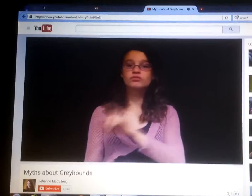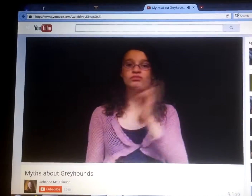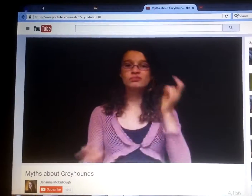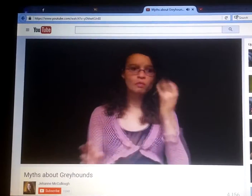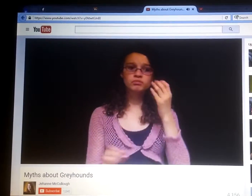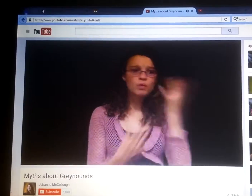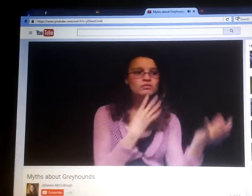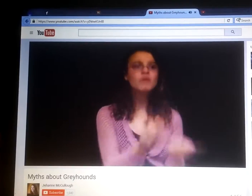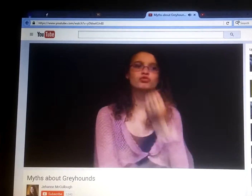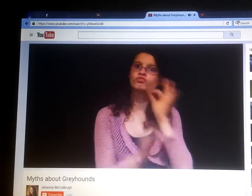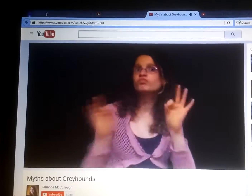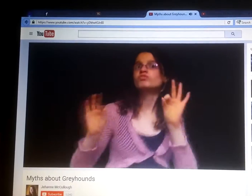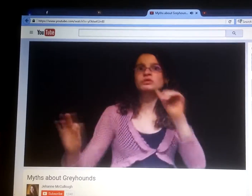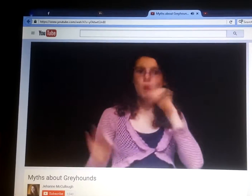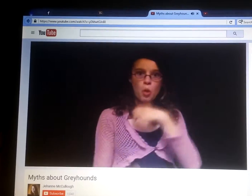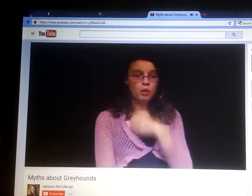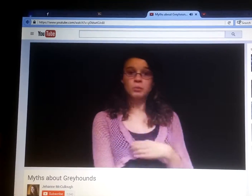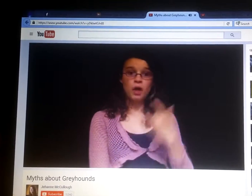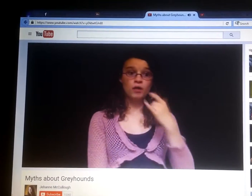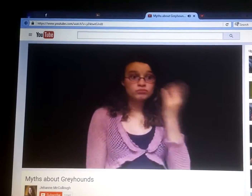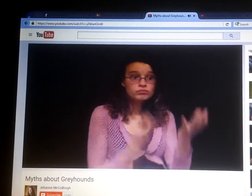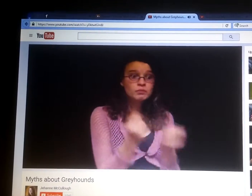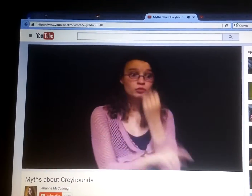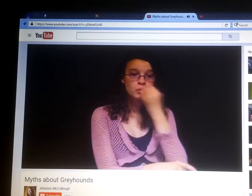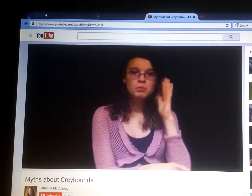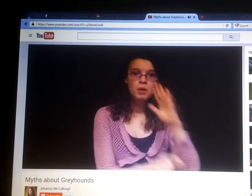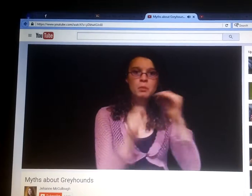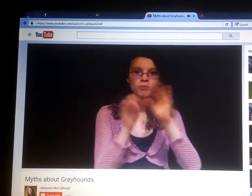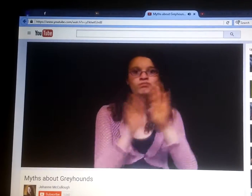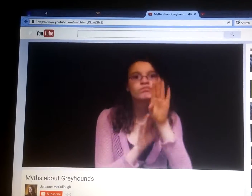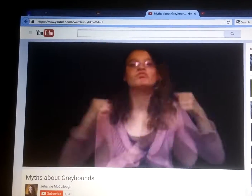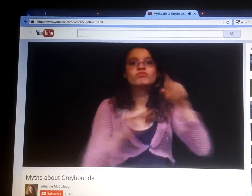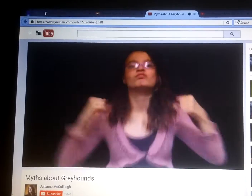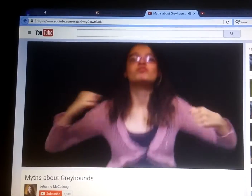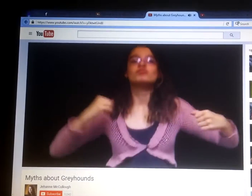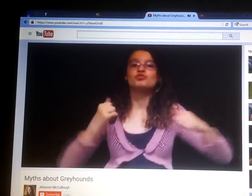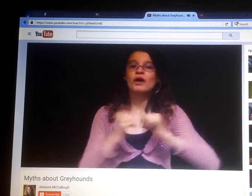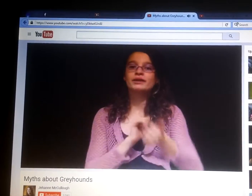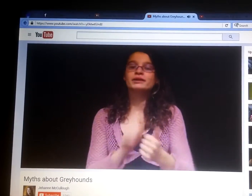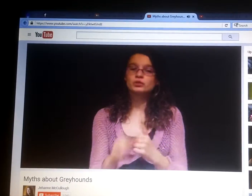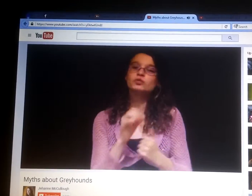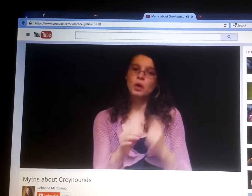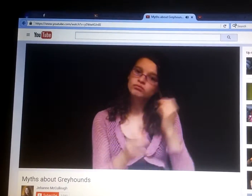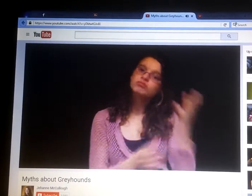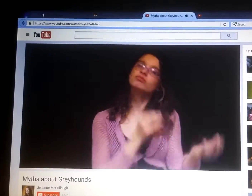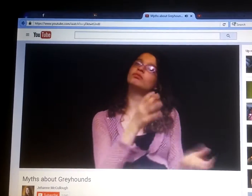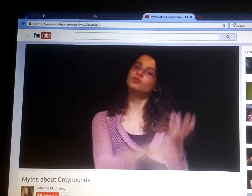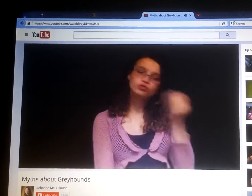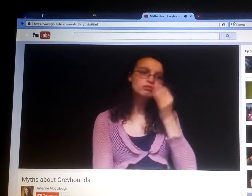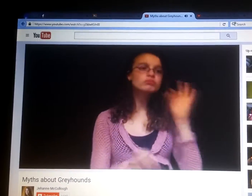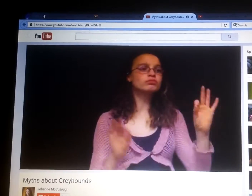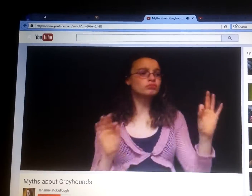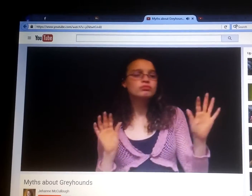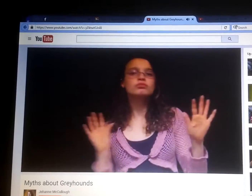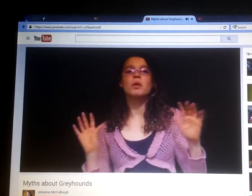not treated as pets. And sure, they're fed perfectly fine, and it's because when they're fed, they get stronger and they're able to